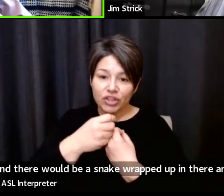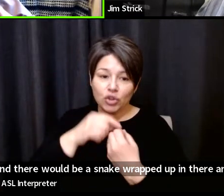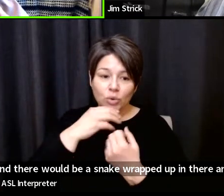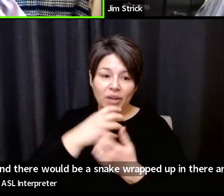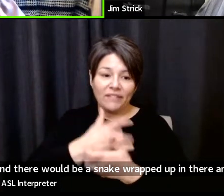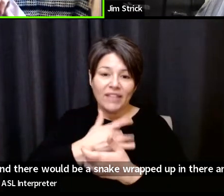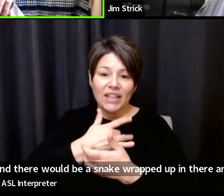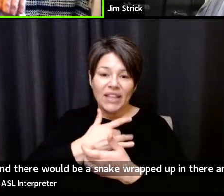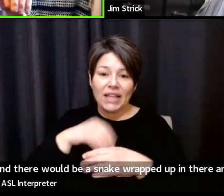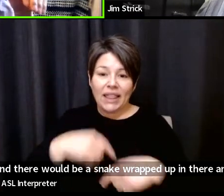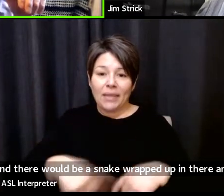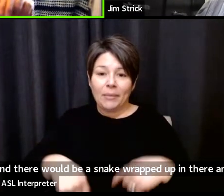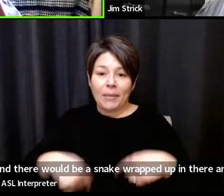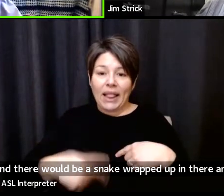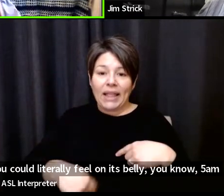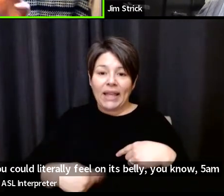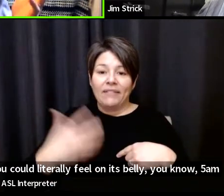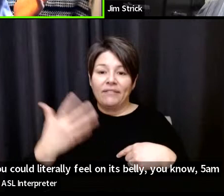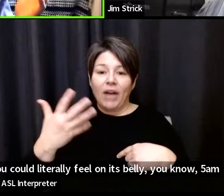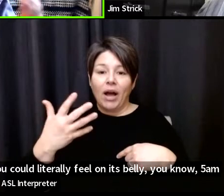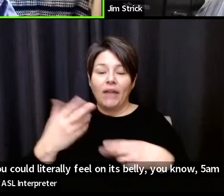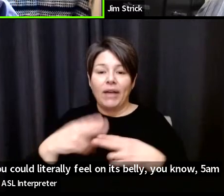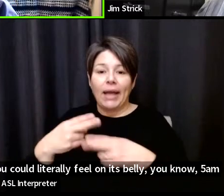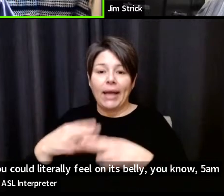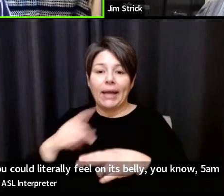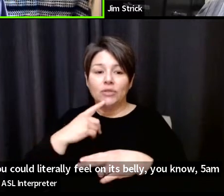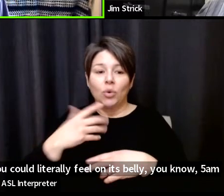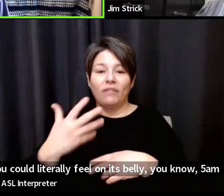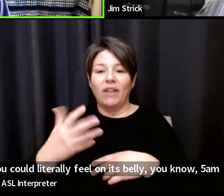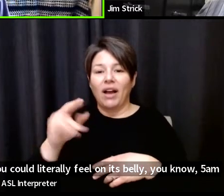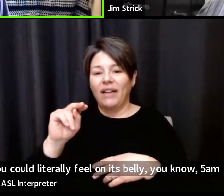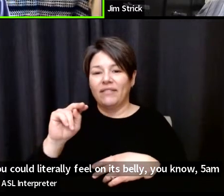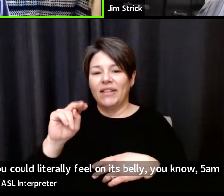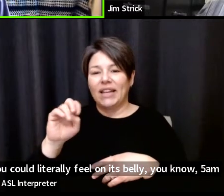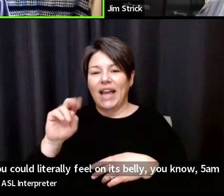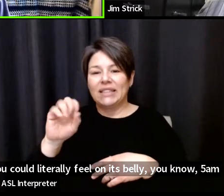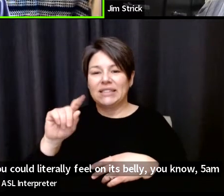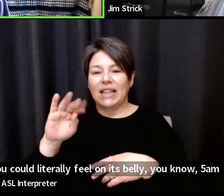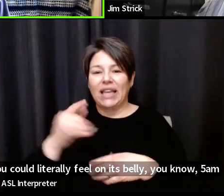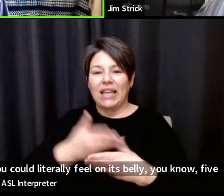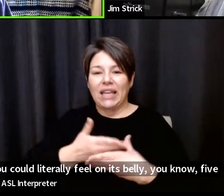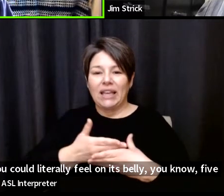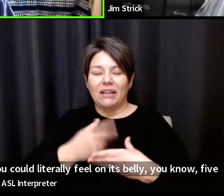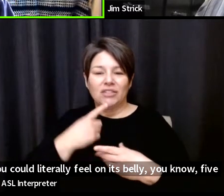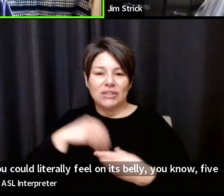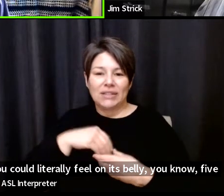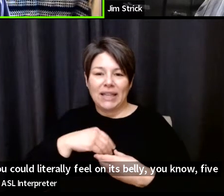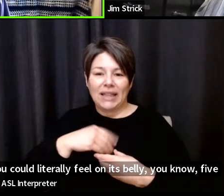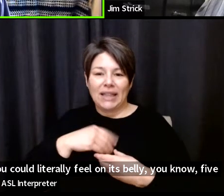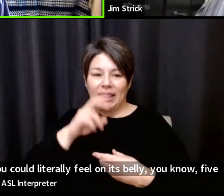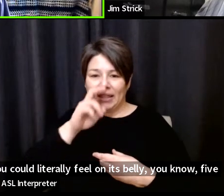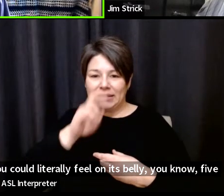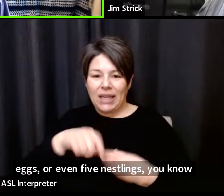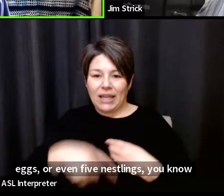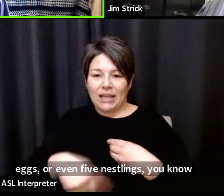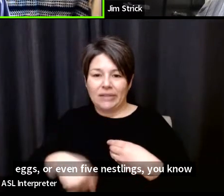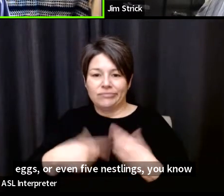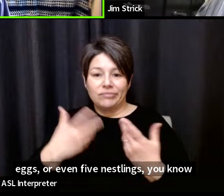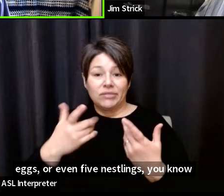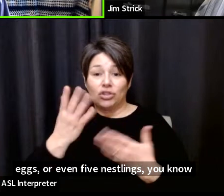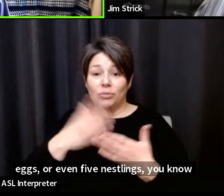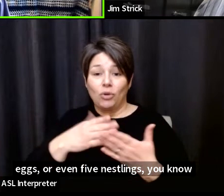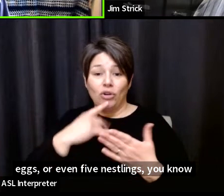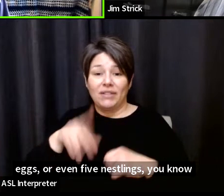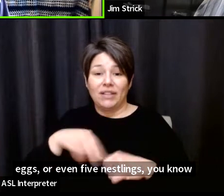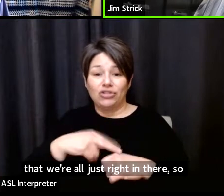on its belly, 5 eggs or even 5 nestlings, that were all just right in there. So it's, part of nature.